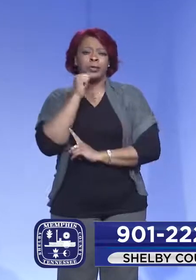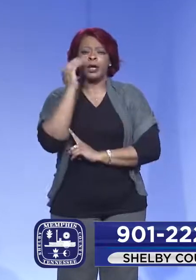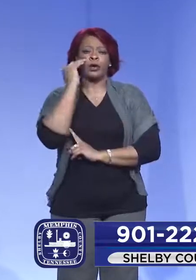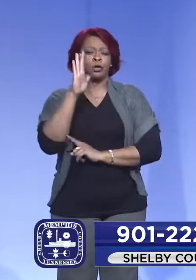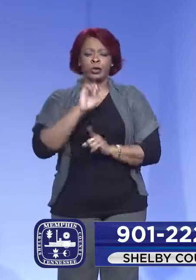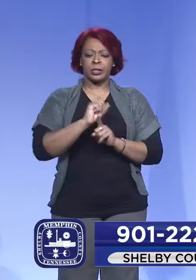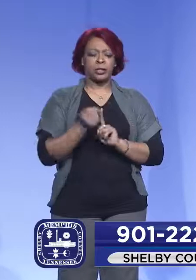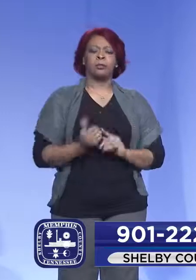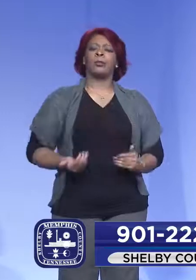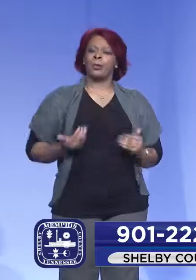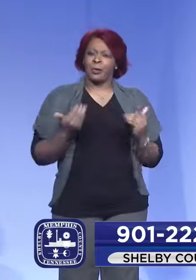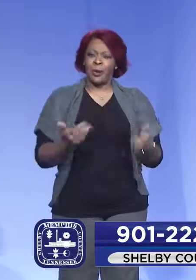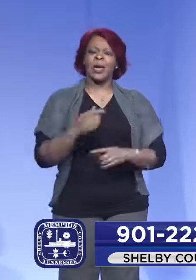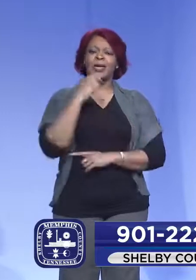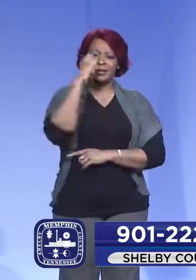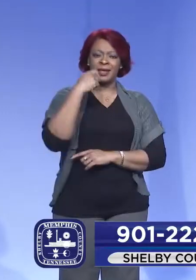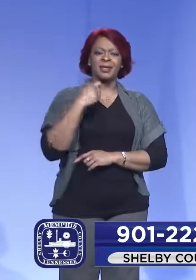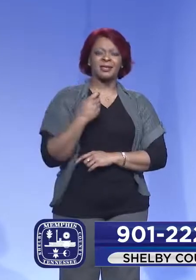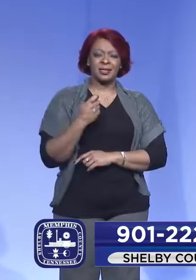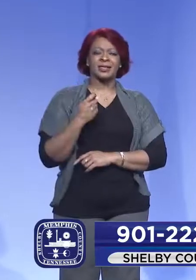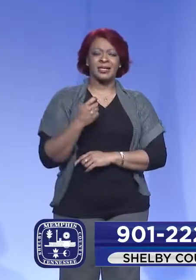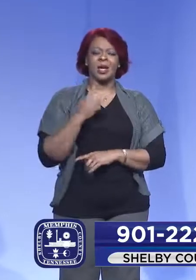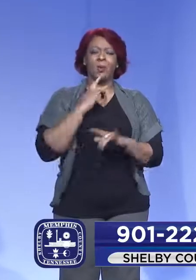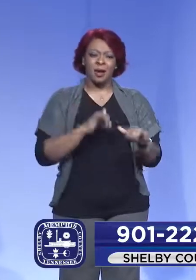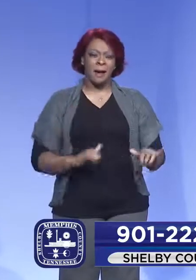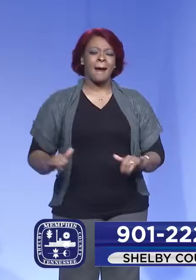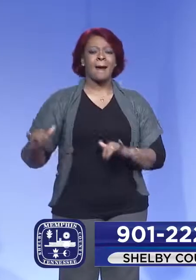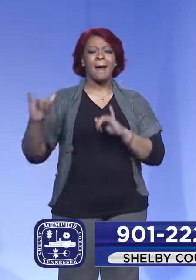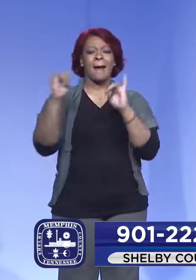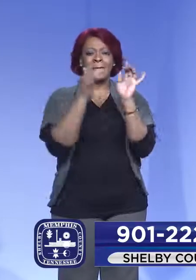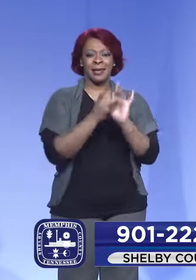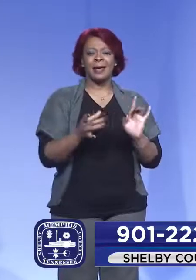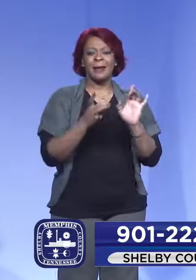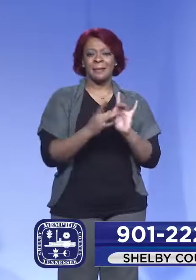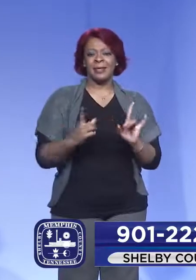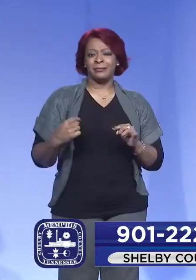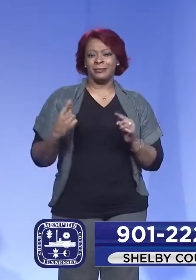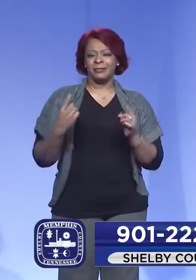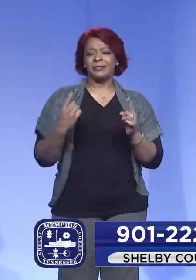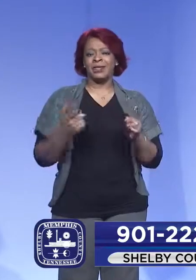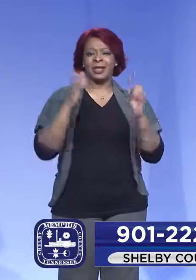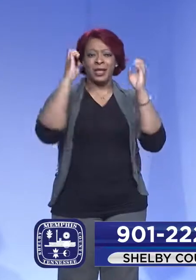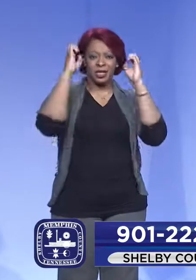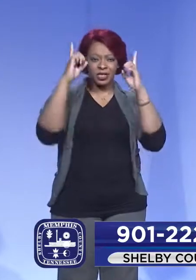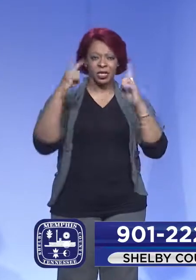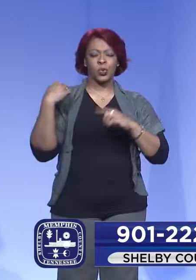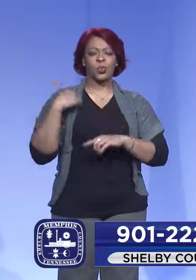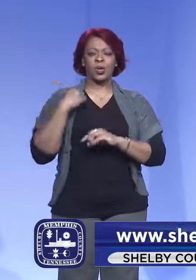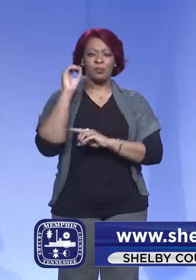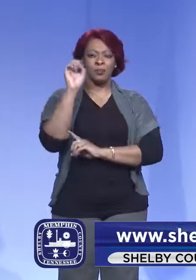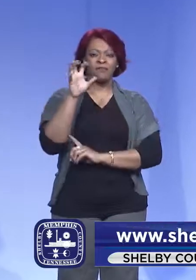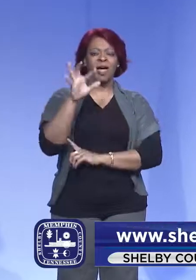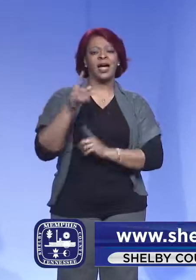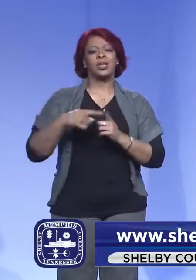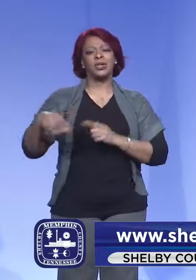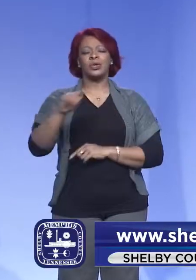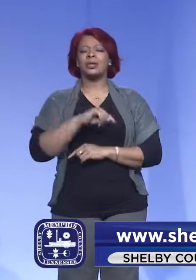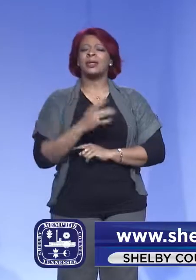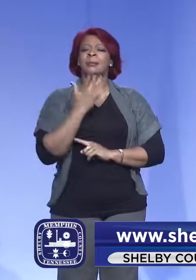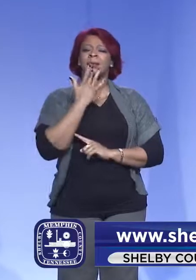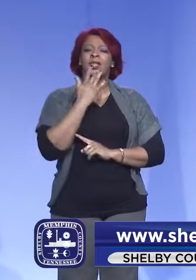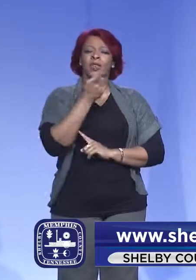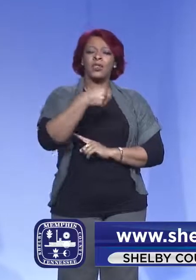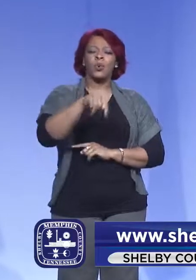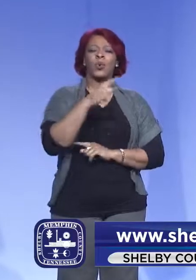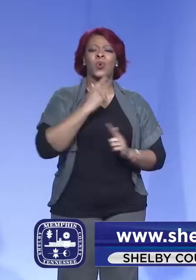their status to get tested. That's been, a common point of education that we've provided, but particularly